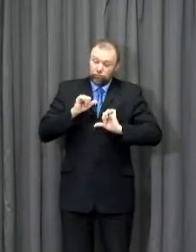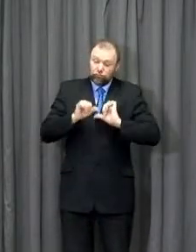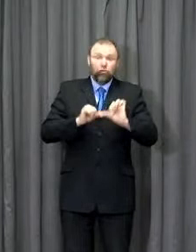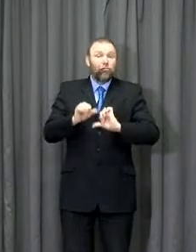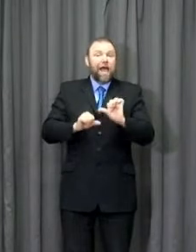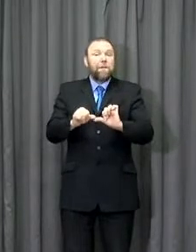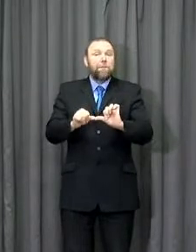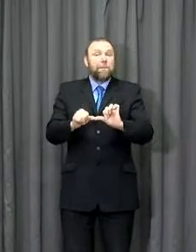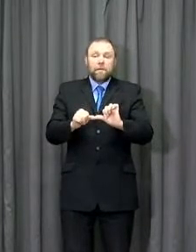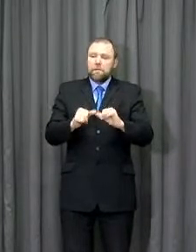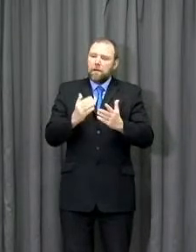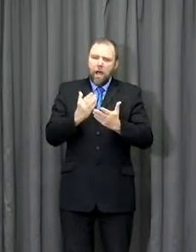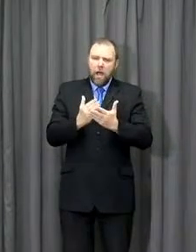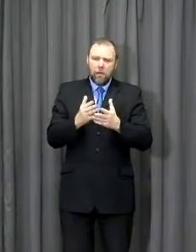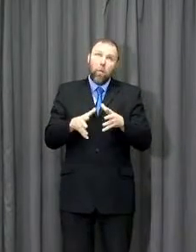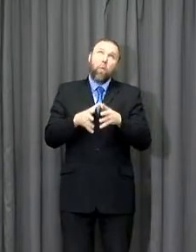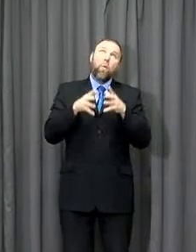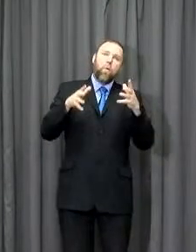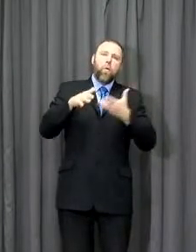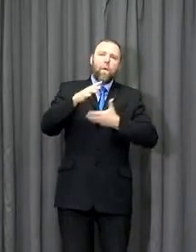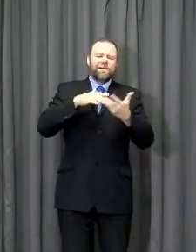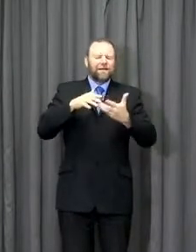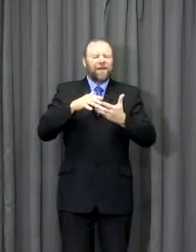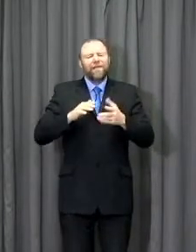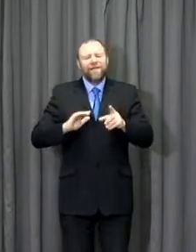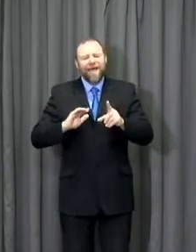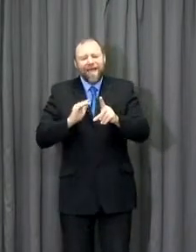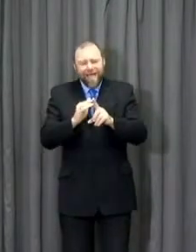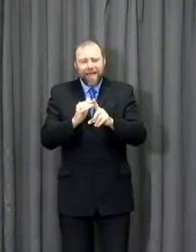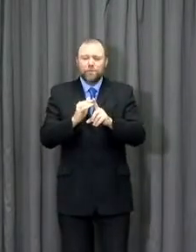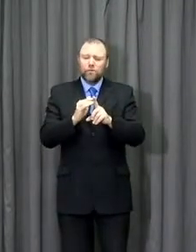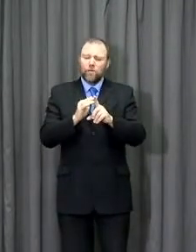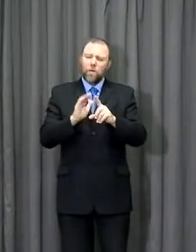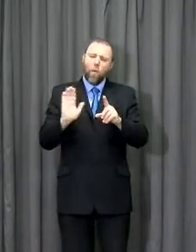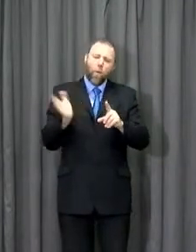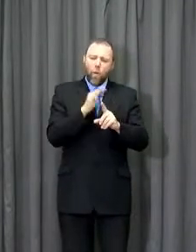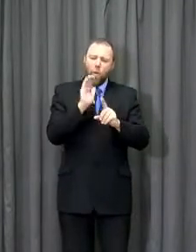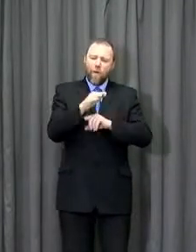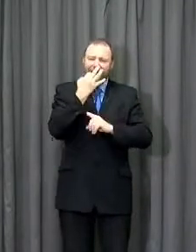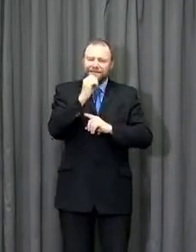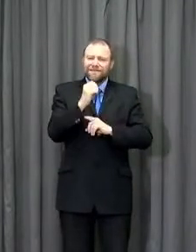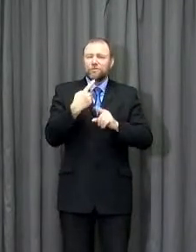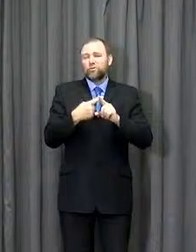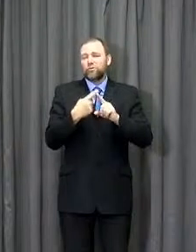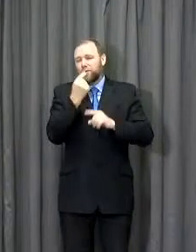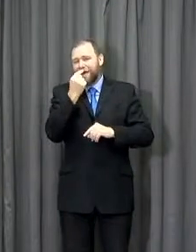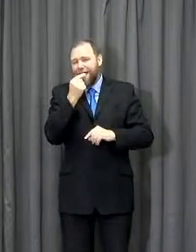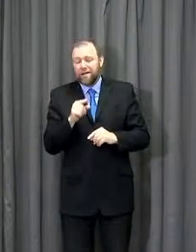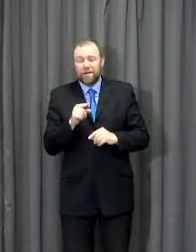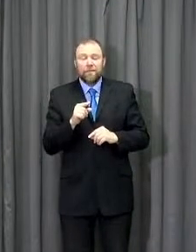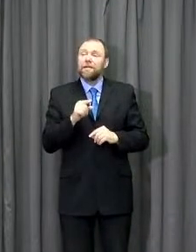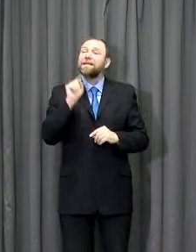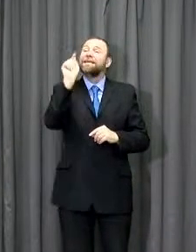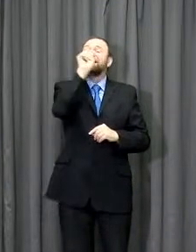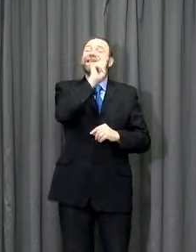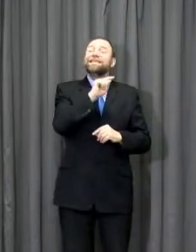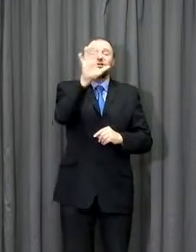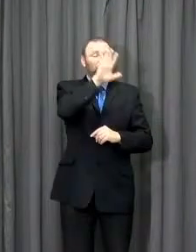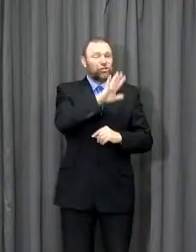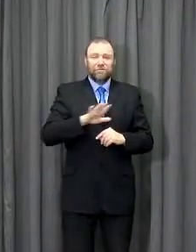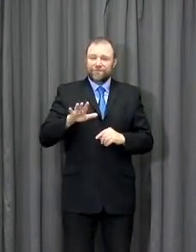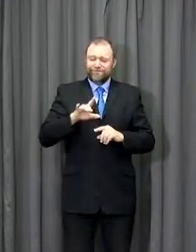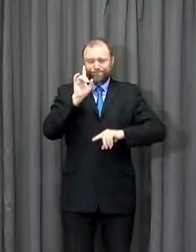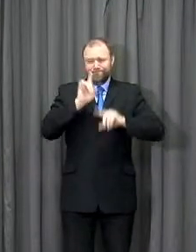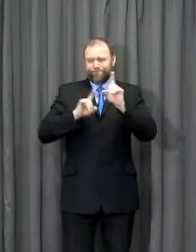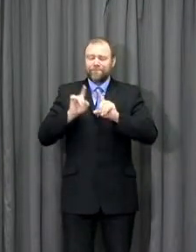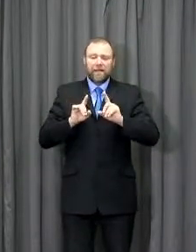over 80s as soon as we possibly can. Everybody's circumstances are different. Local health boards are putting in a range of